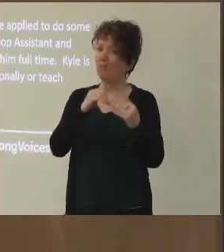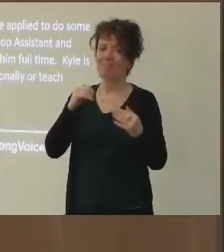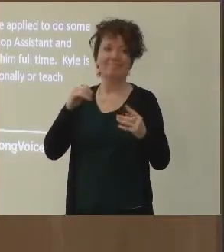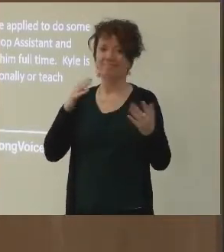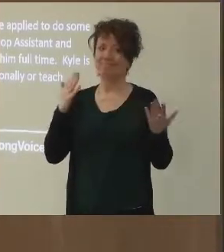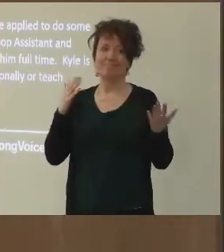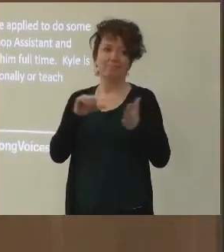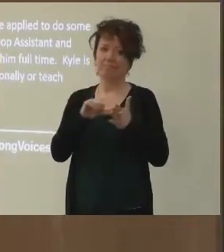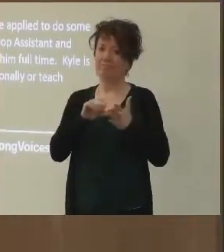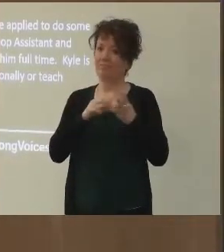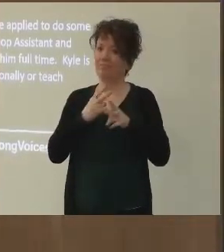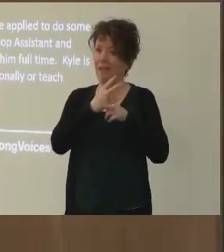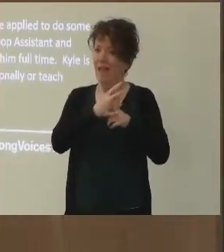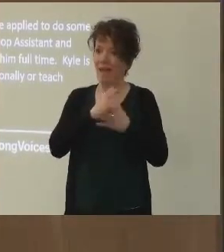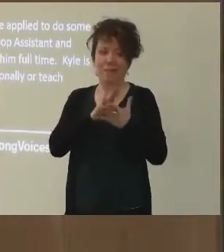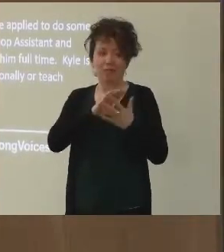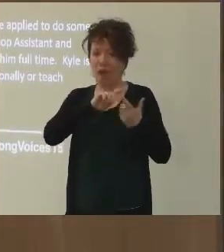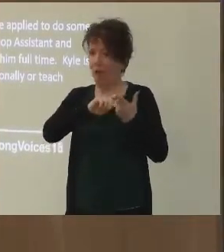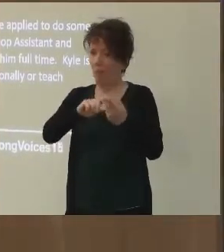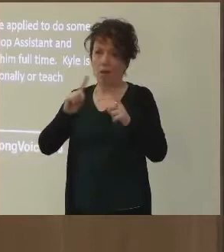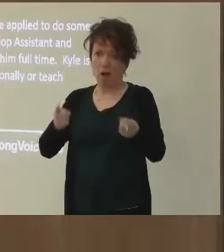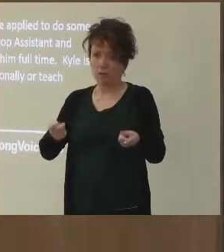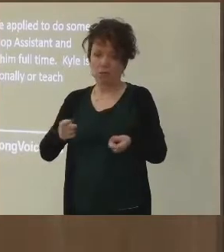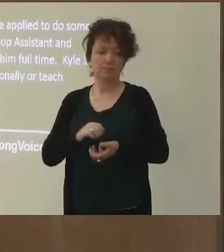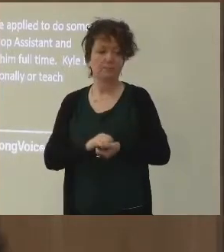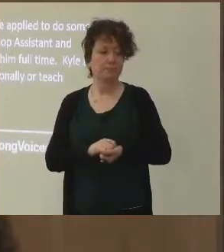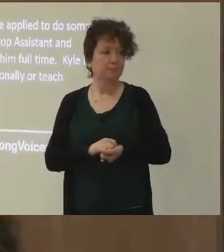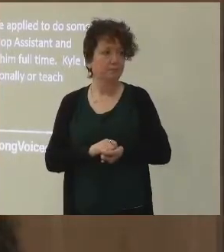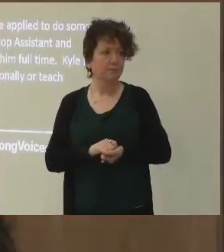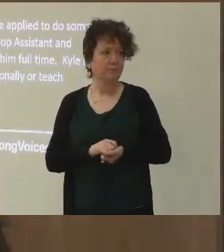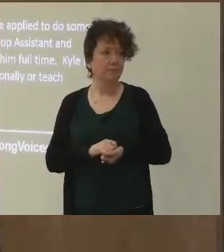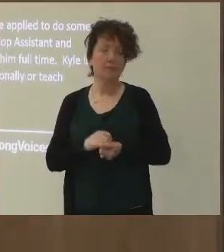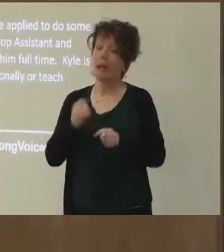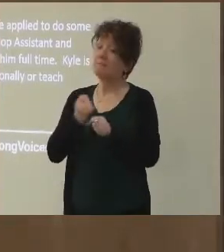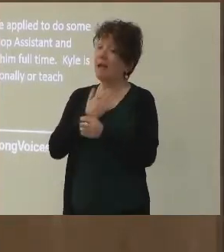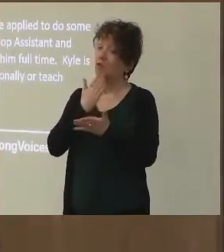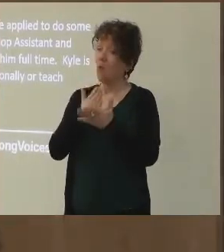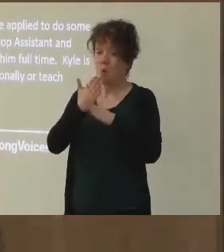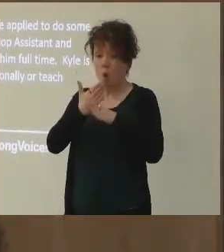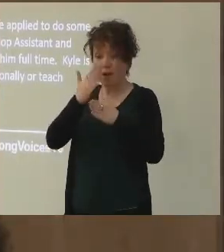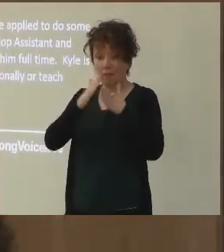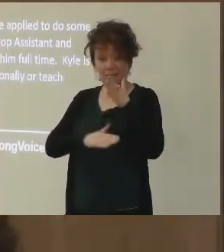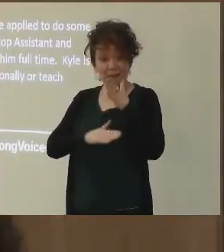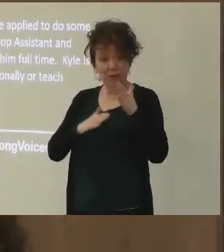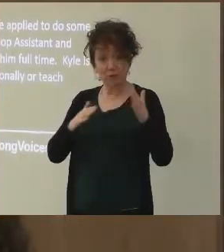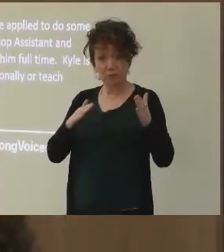to be reliable with. Making sure that the work experience fits around his